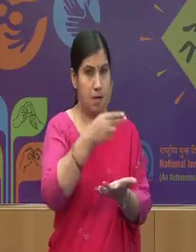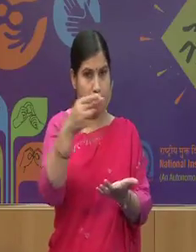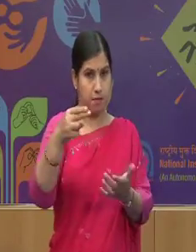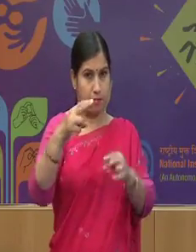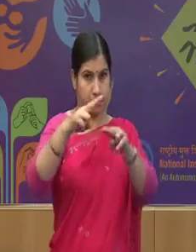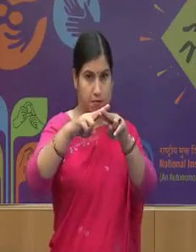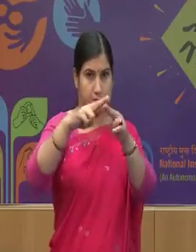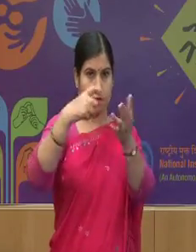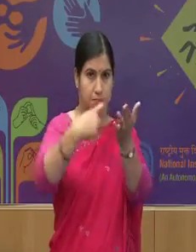Franklin